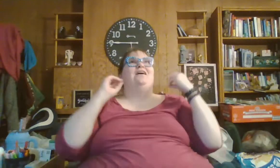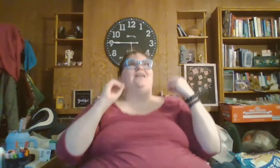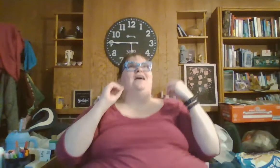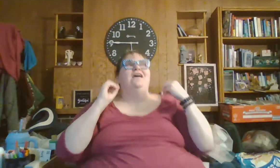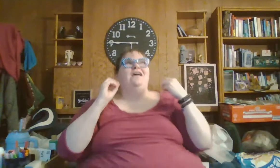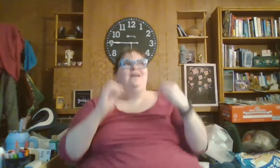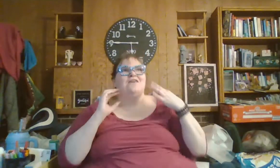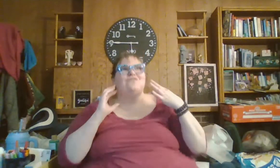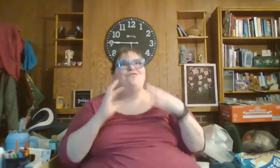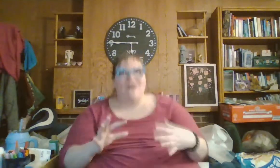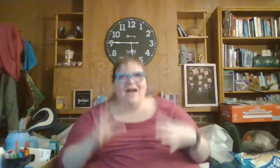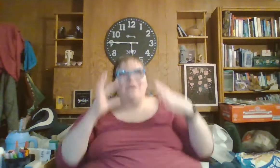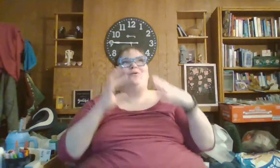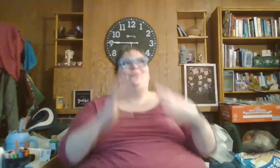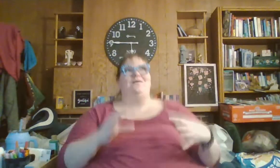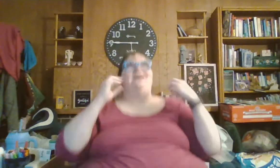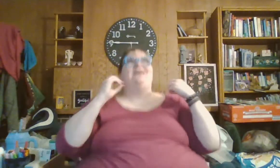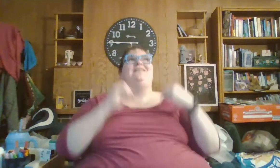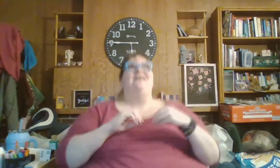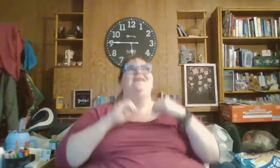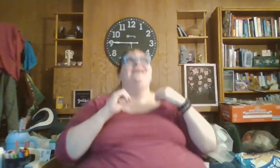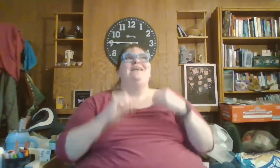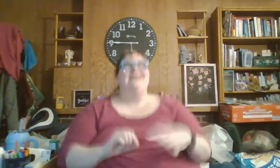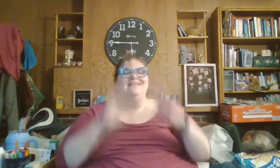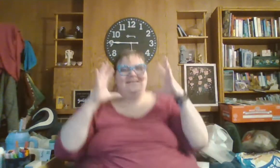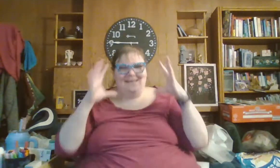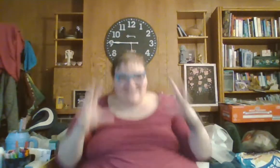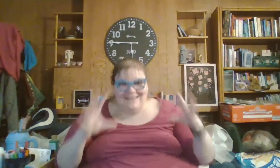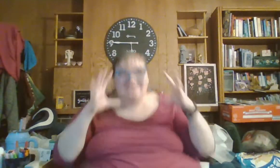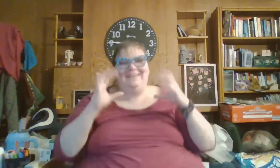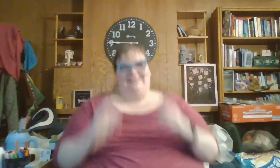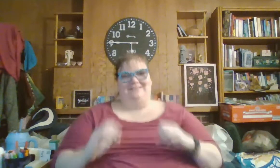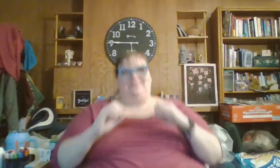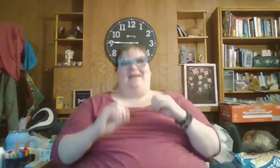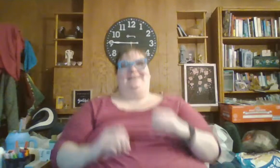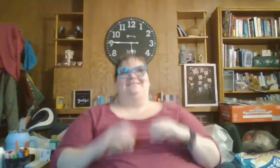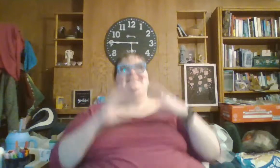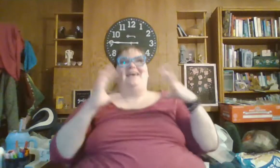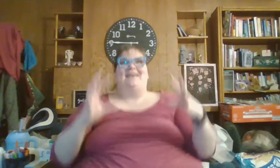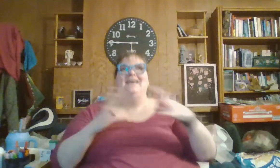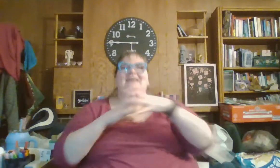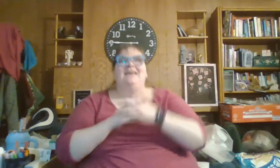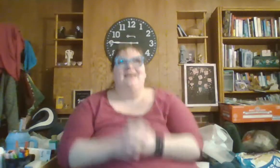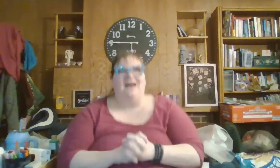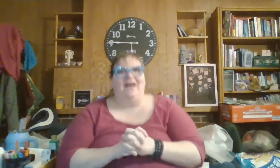high-powered, incredible women in the healing space.